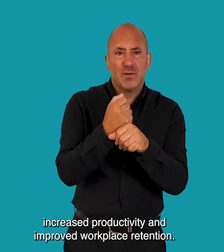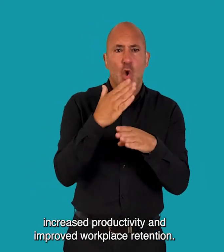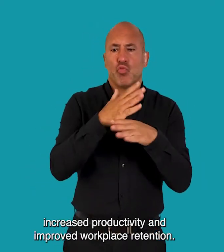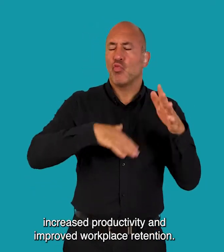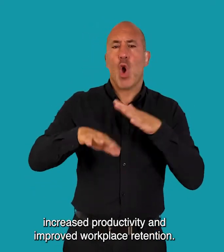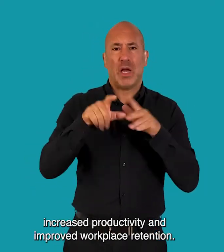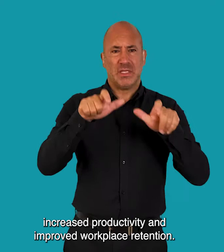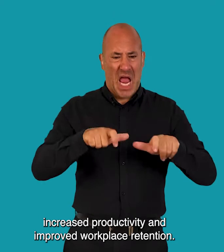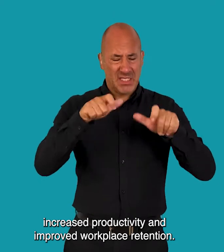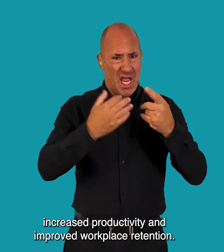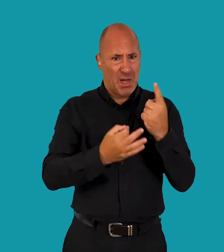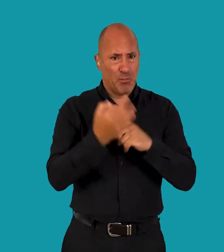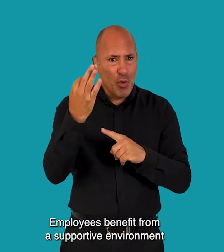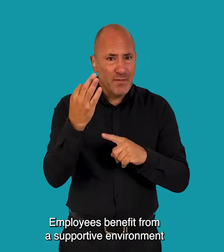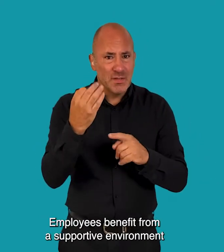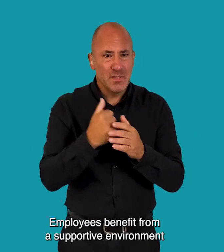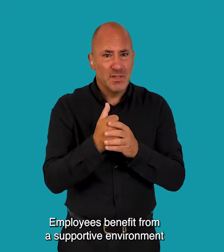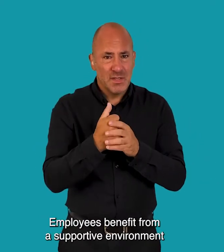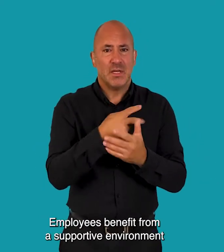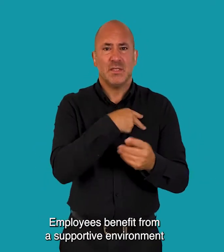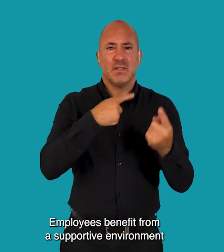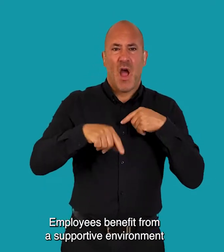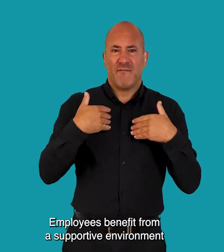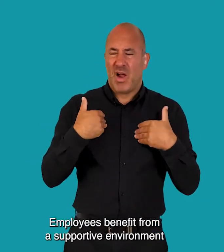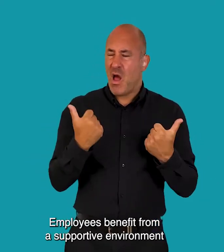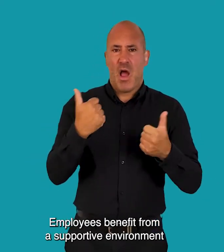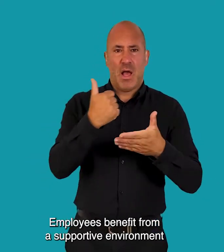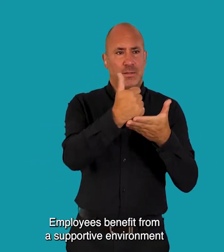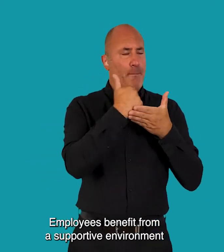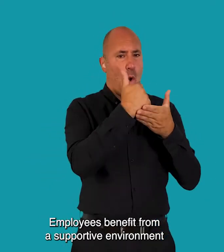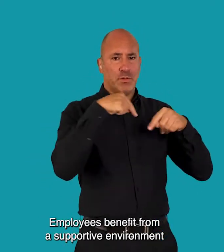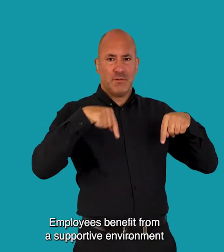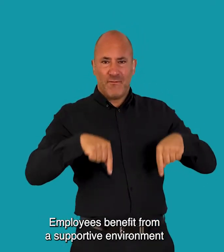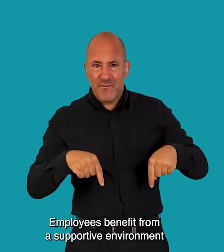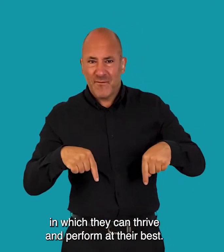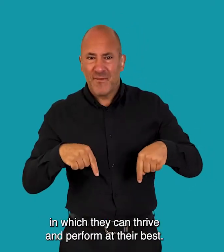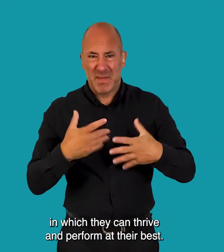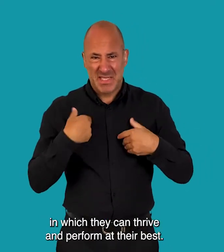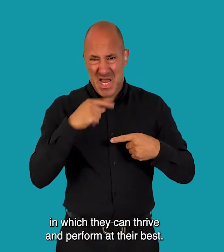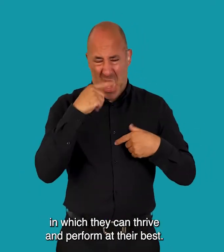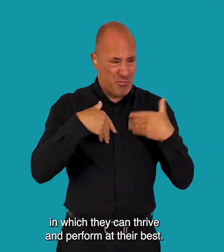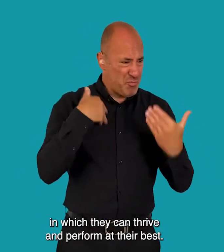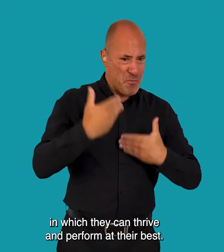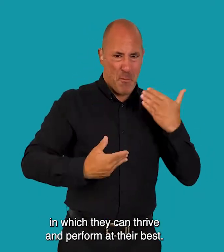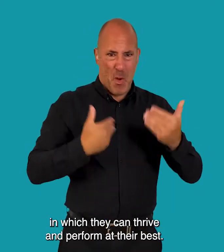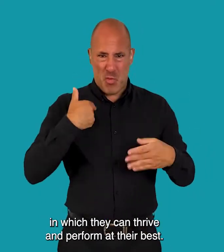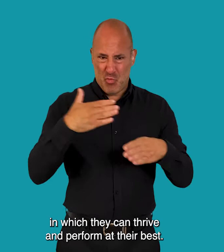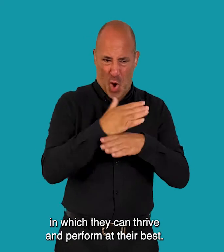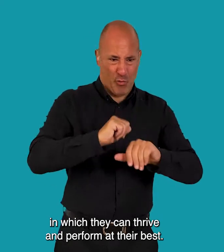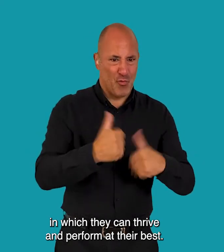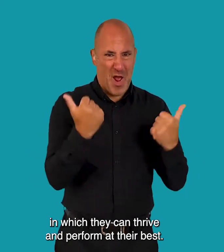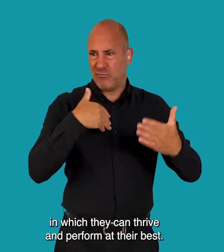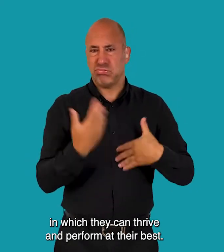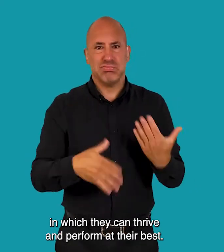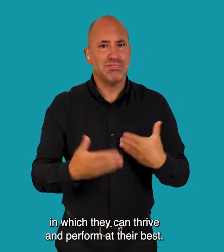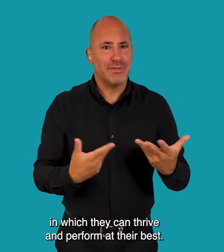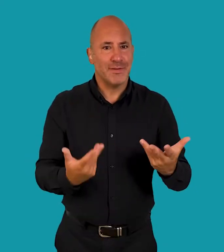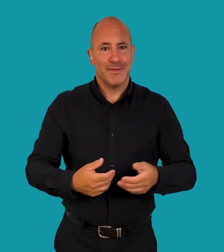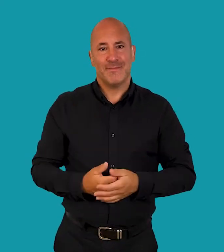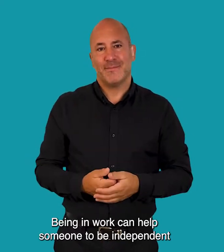workplace retention. Employees benefit from a supportive environment in which they can thrive and perform at their best. Being